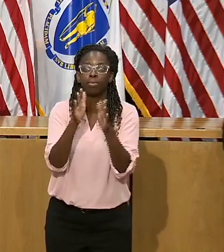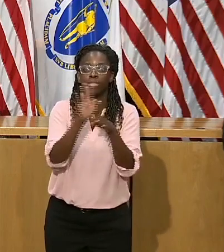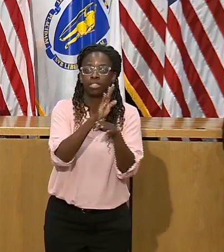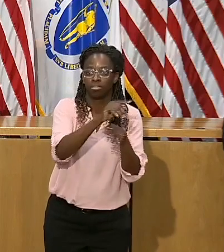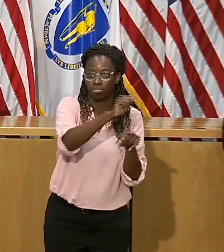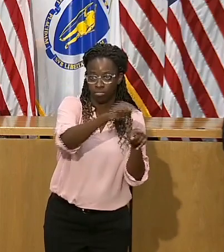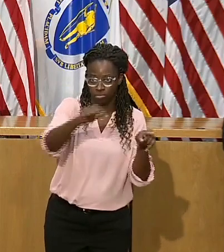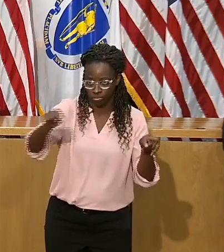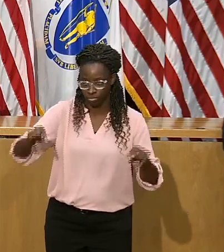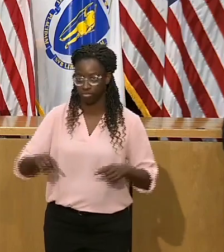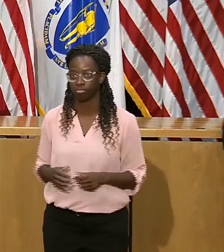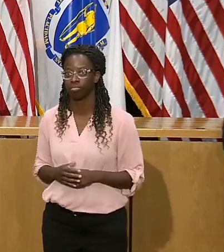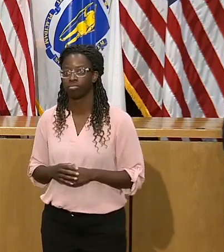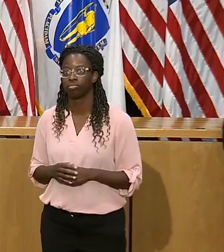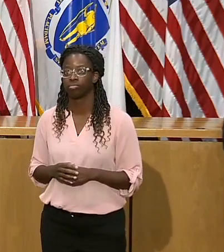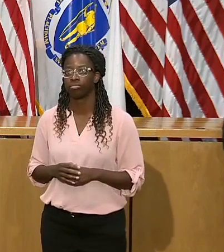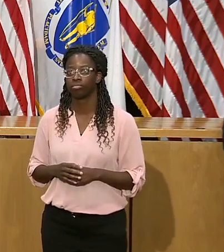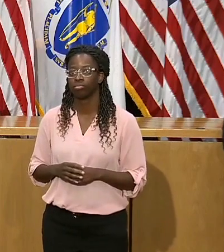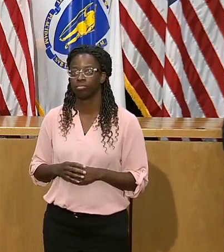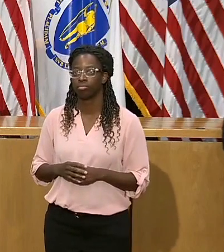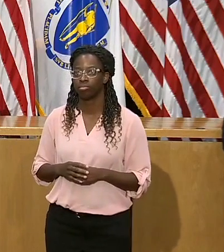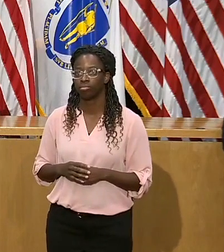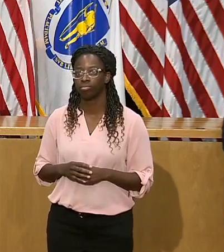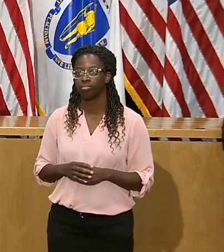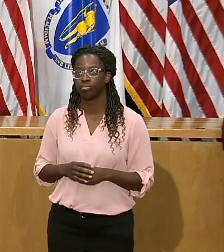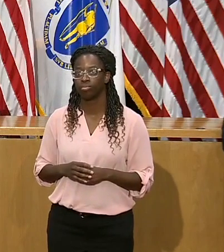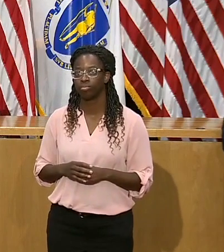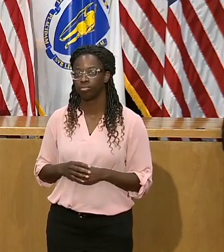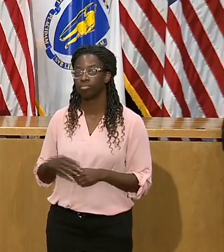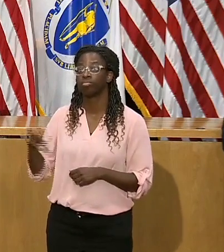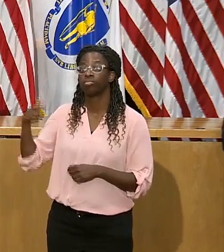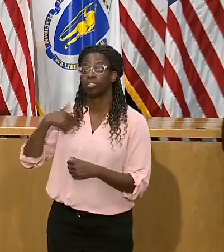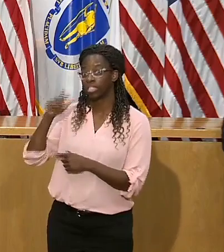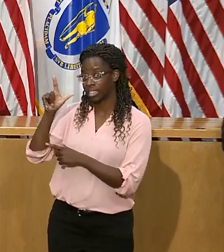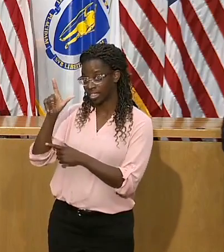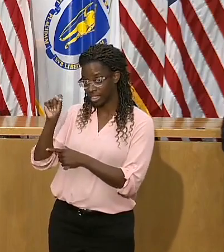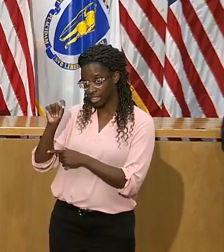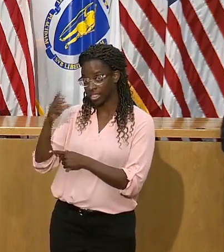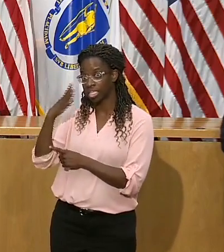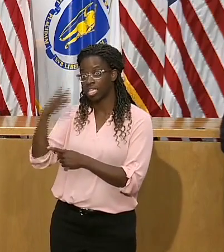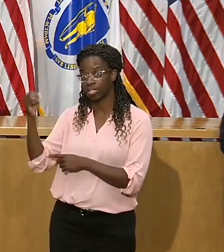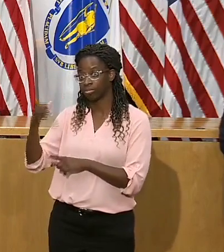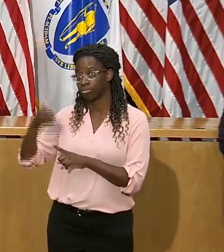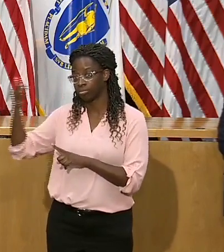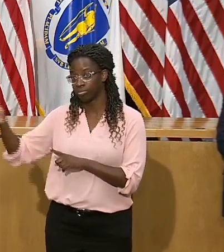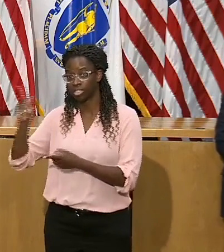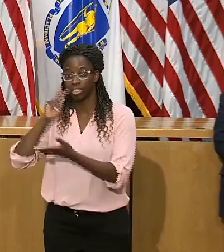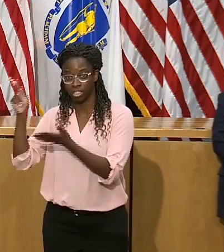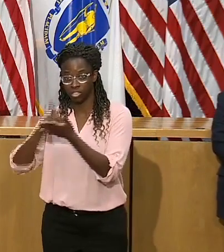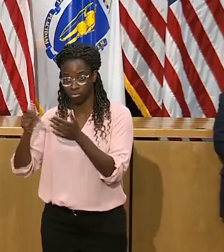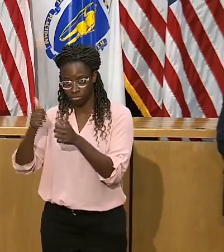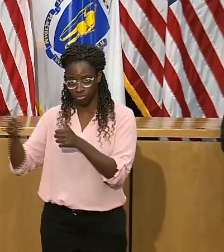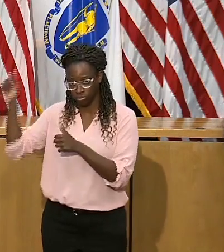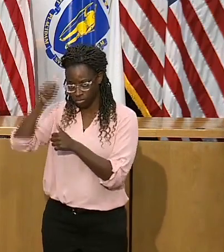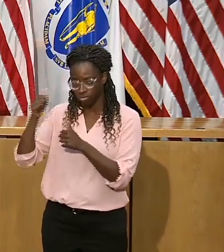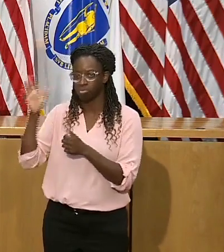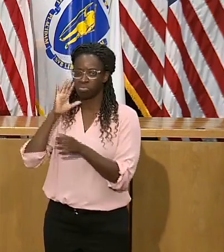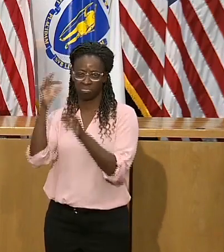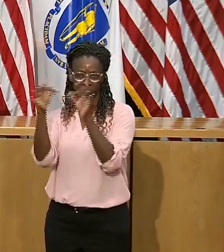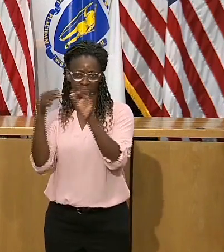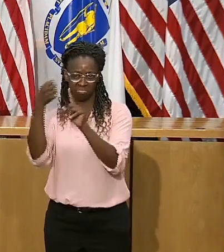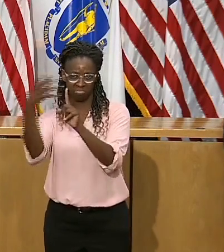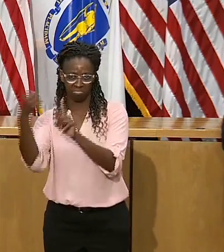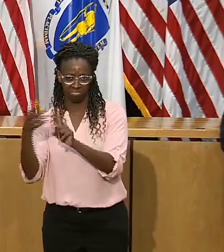and Secretary Keneally will get into more of the details on this in just a minute. We're also investing in our workforce to help people